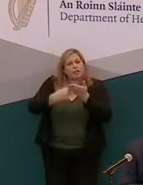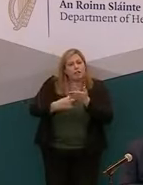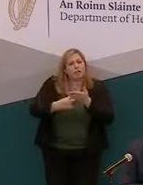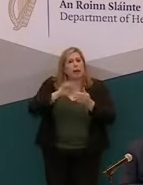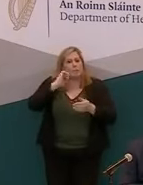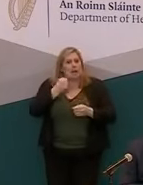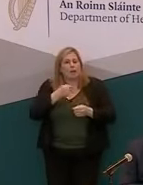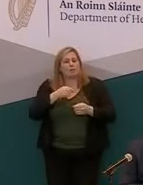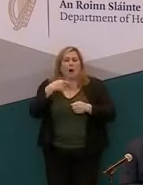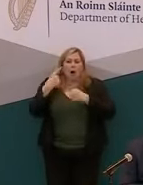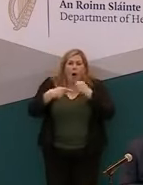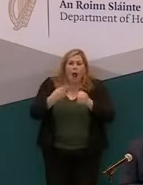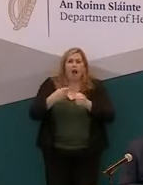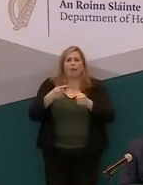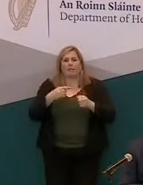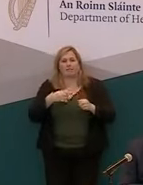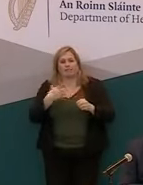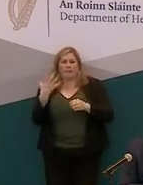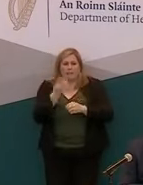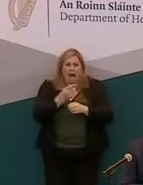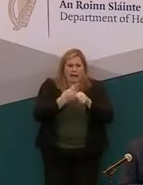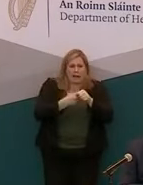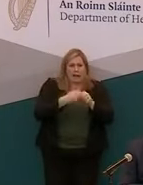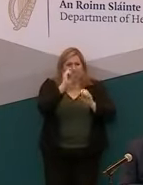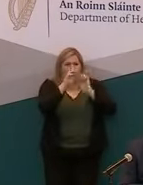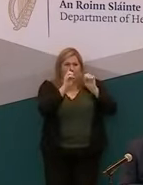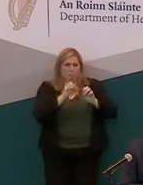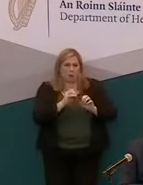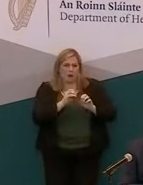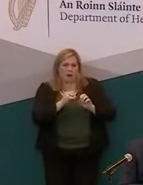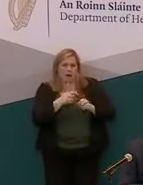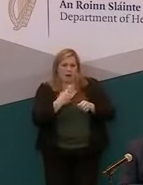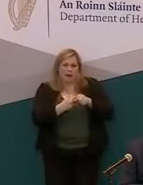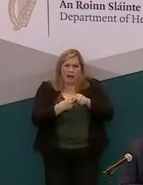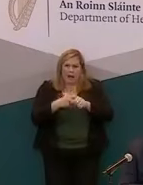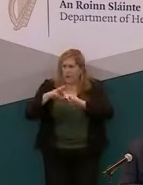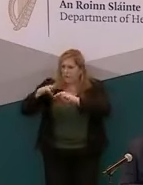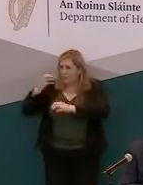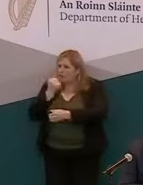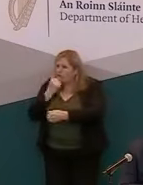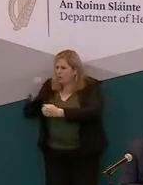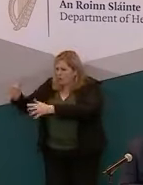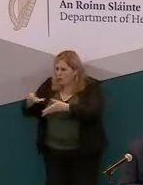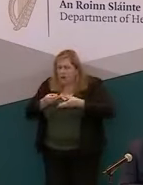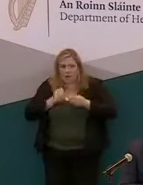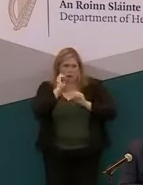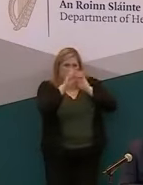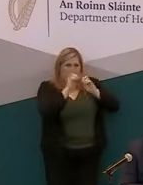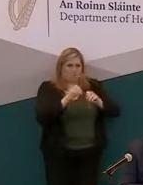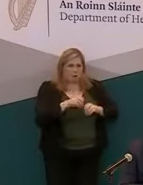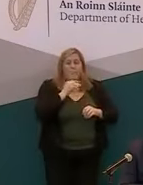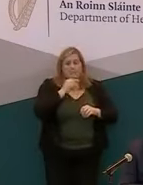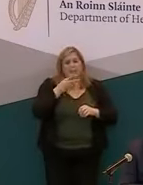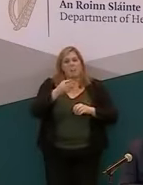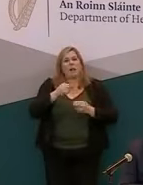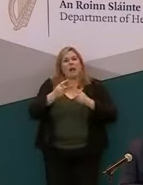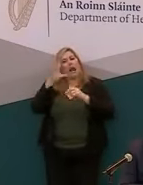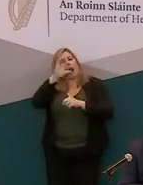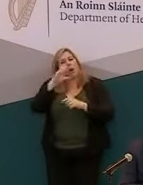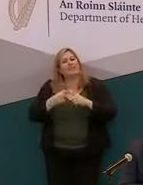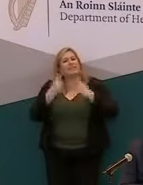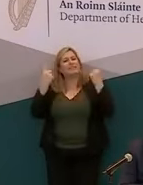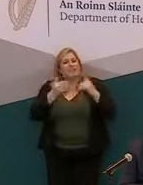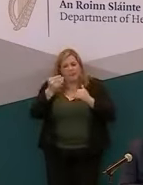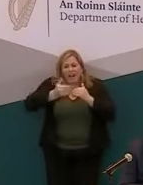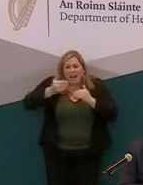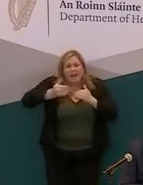be aware that when you see these models again in a week or two's time, they'll look a little bit different because we'll have got better data and better